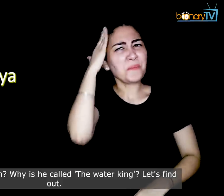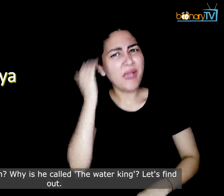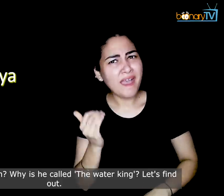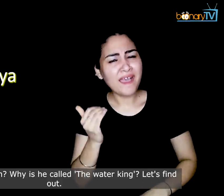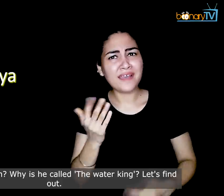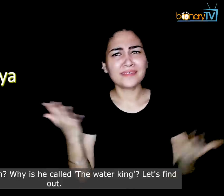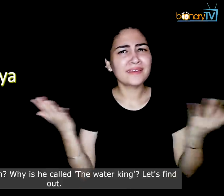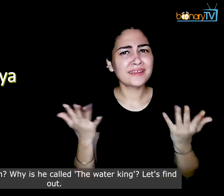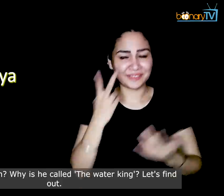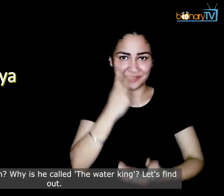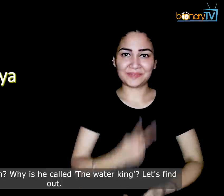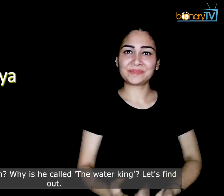Let's find out.